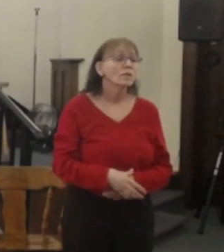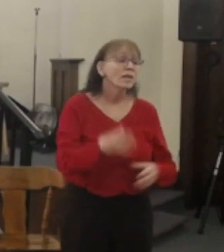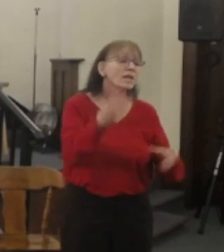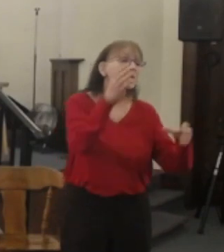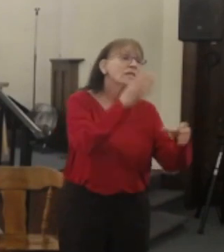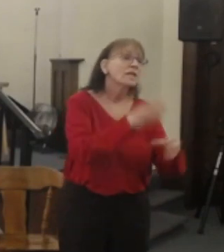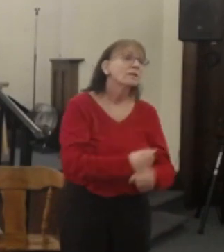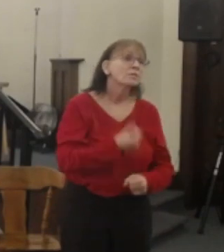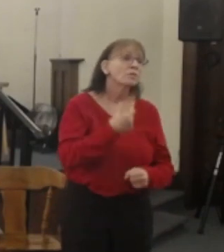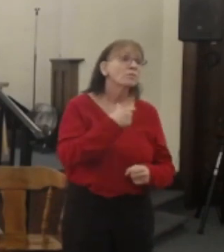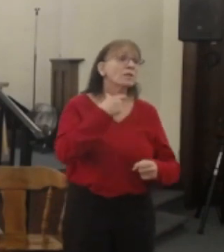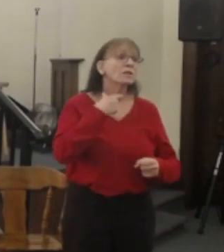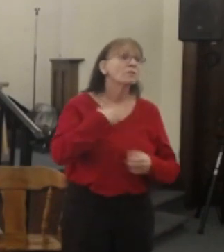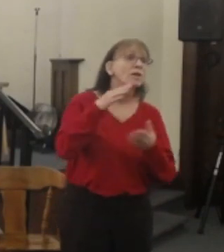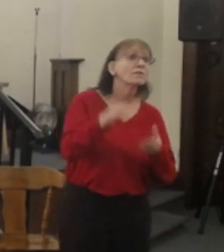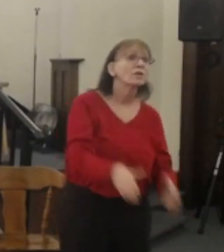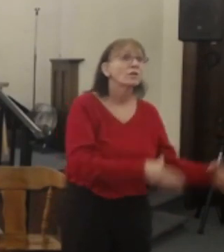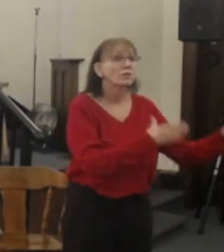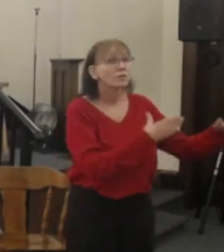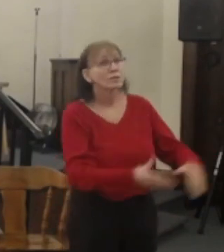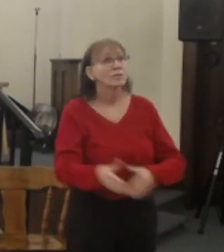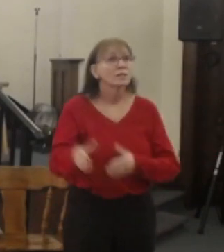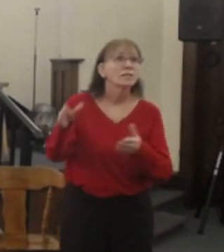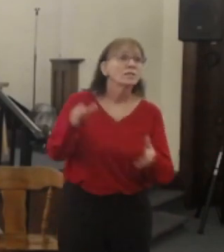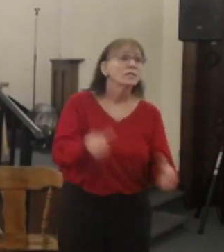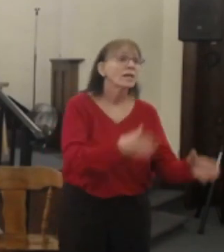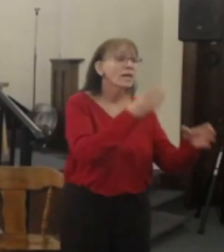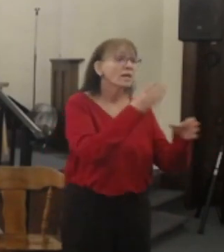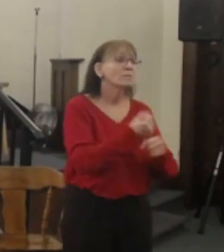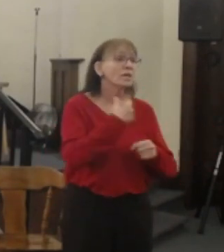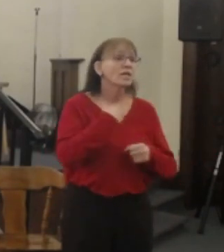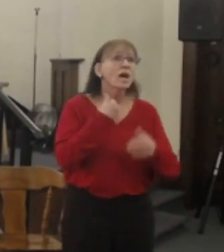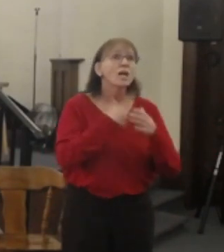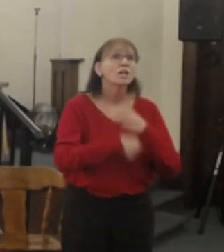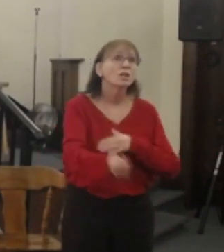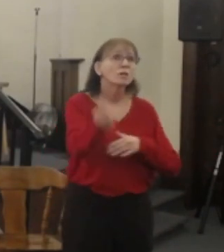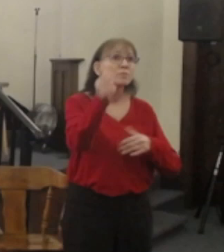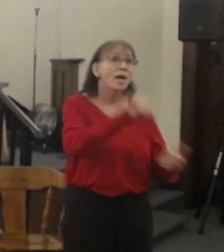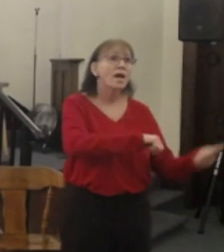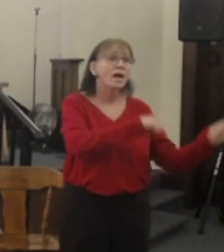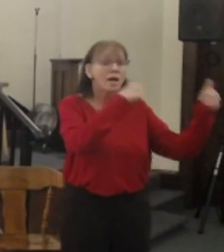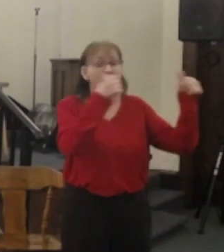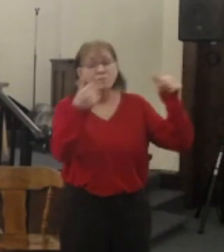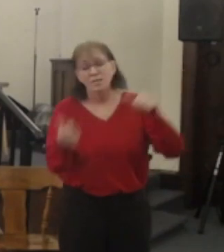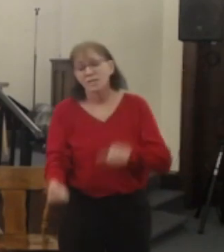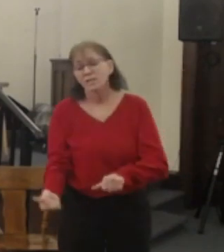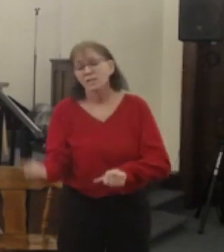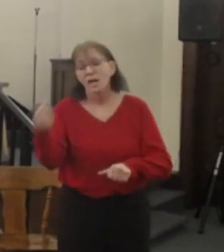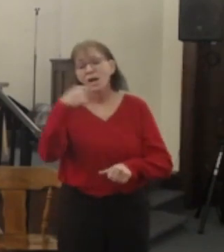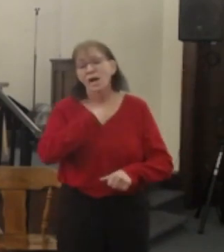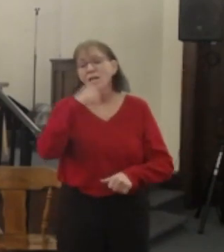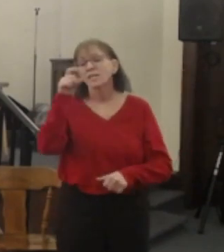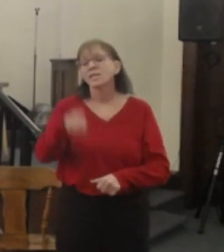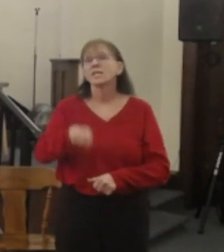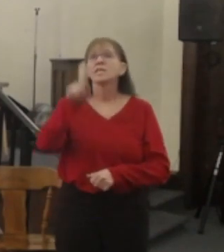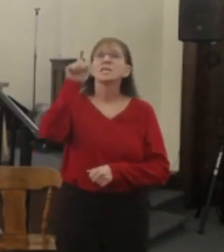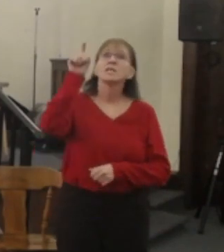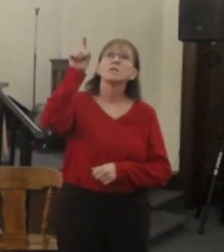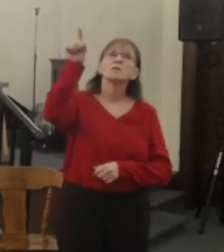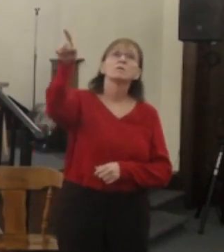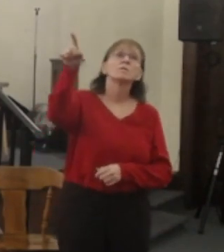So take me to the riverside. Take me under, baptized. I need